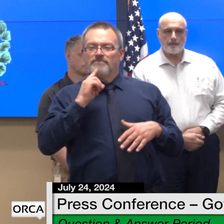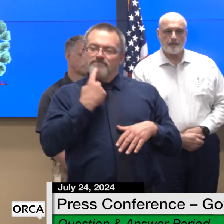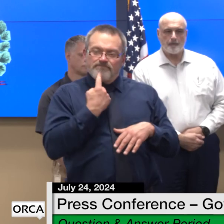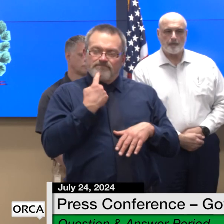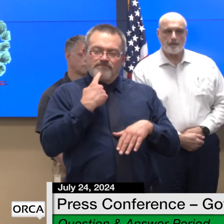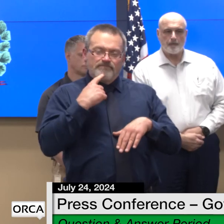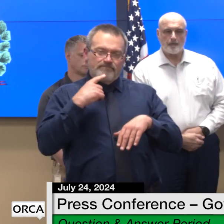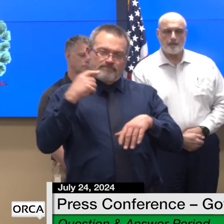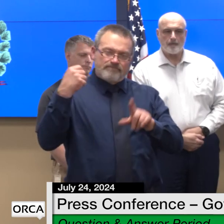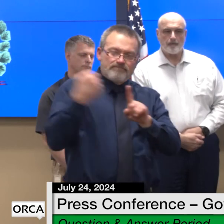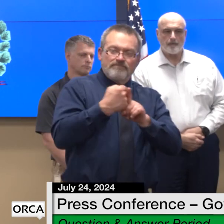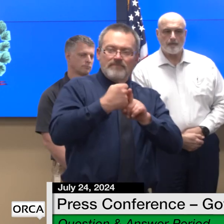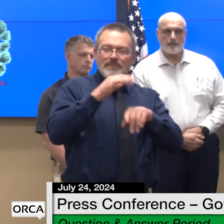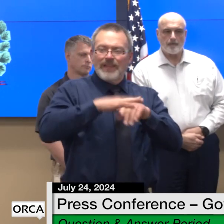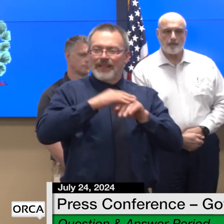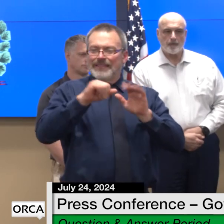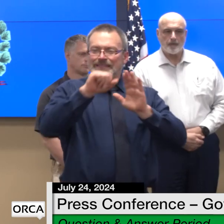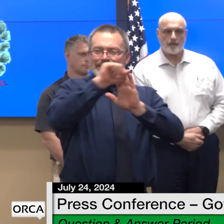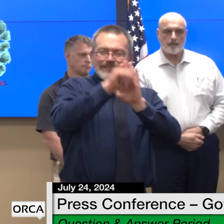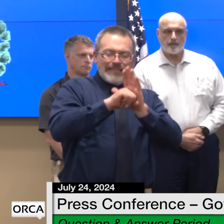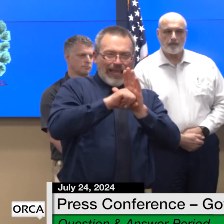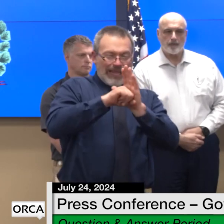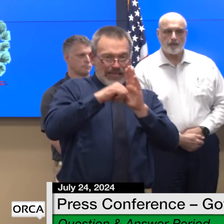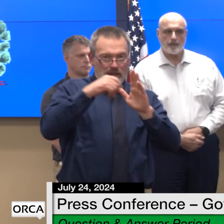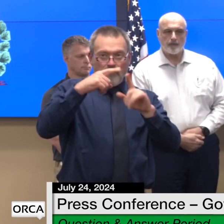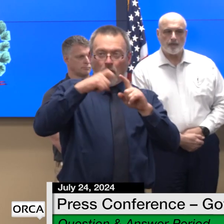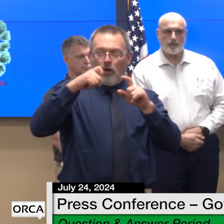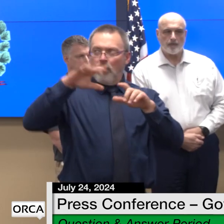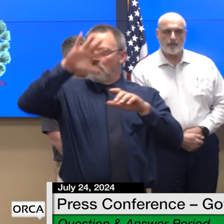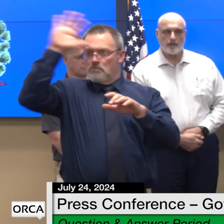Vermont by an out-of-state organization?